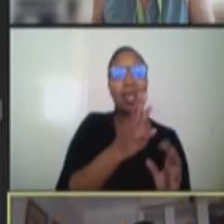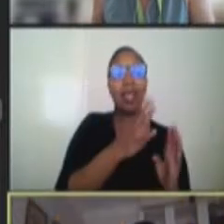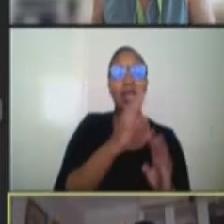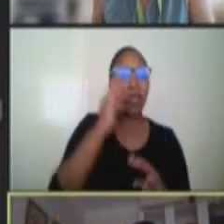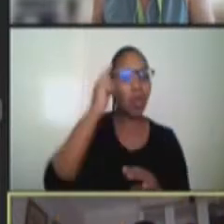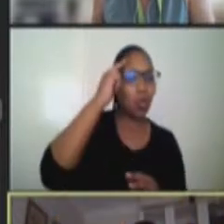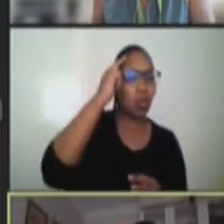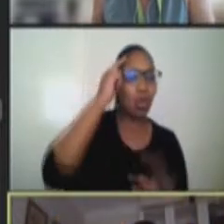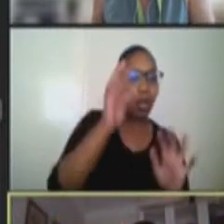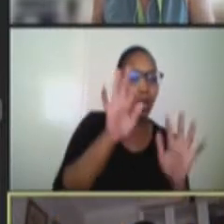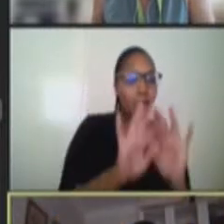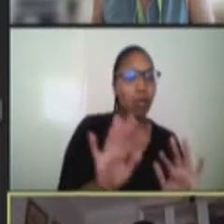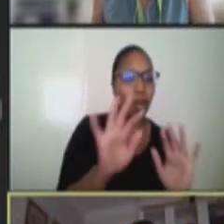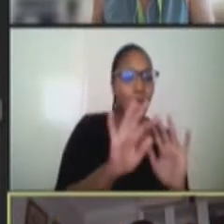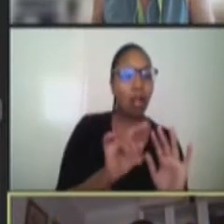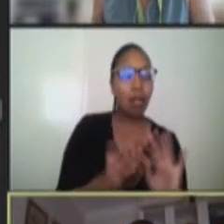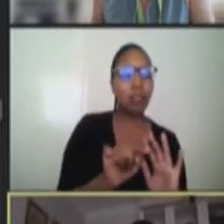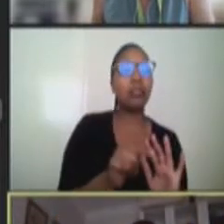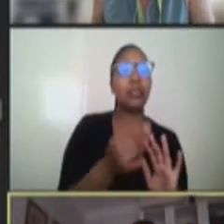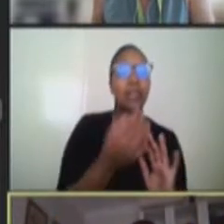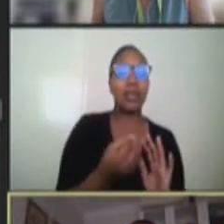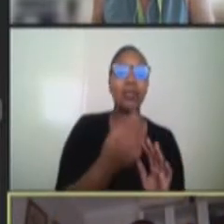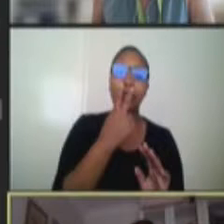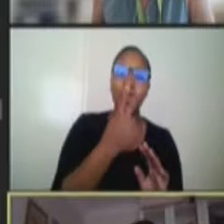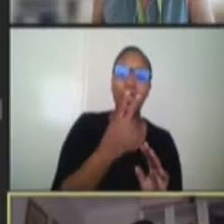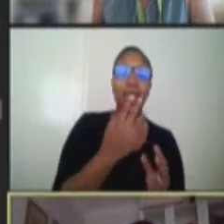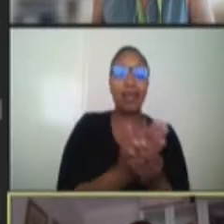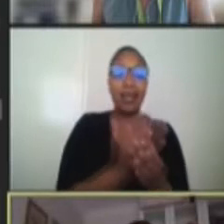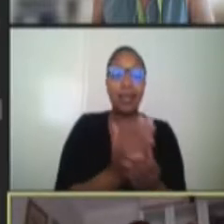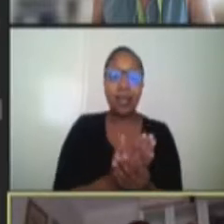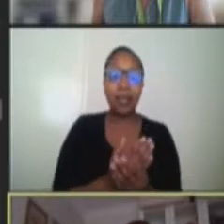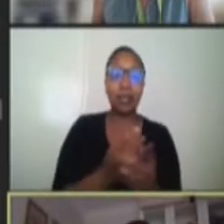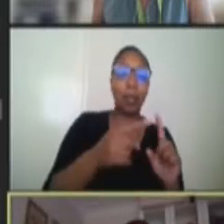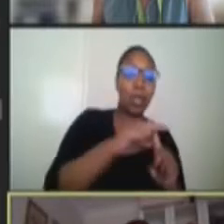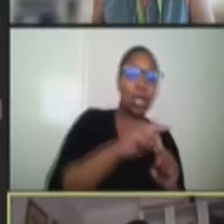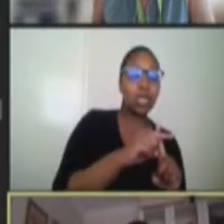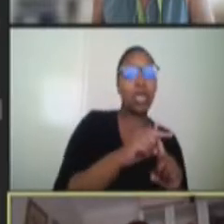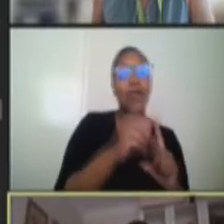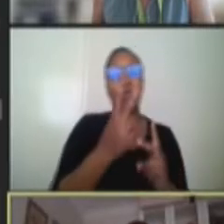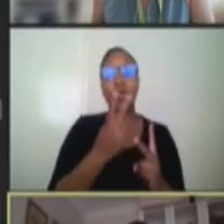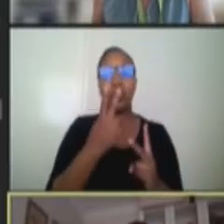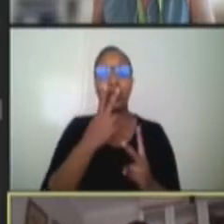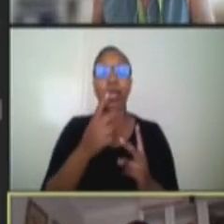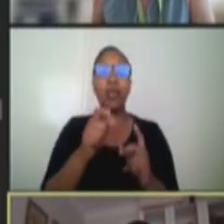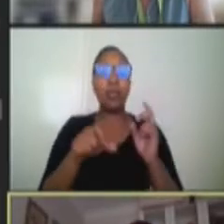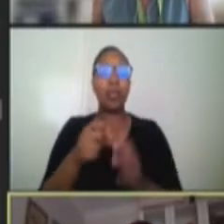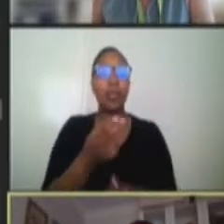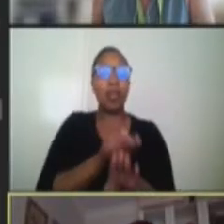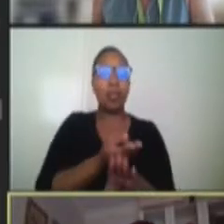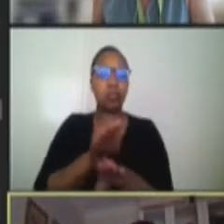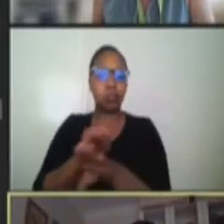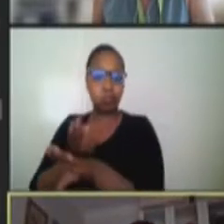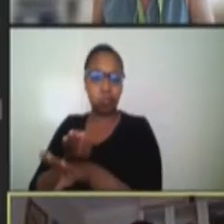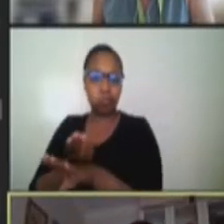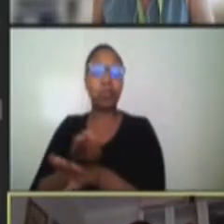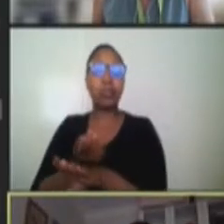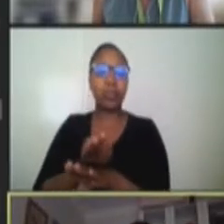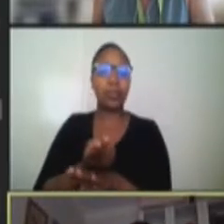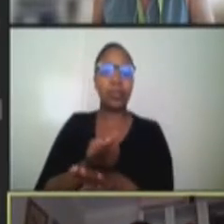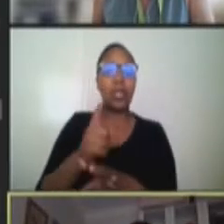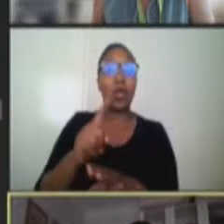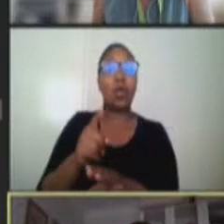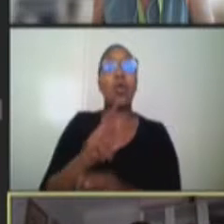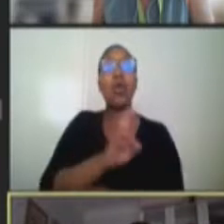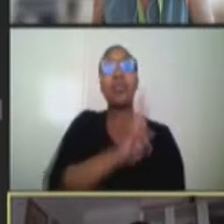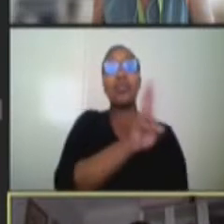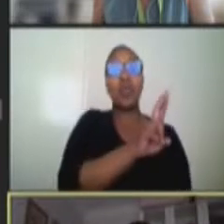increase in cases and admissions now, since week 45. On the right, we track the percentage of